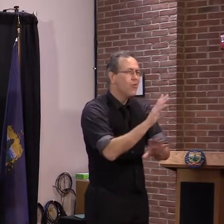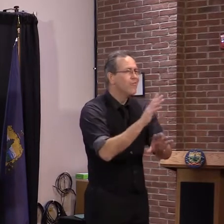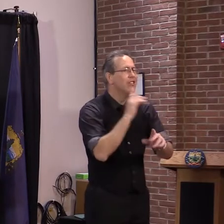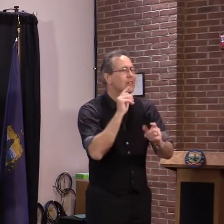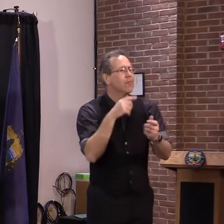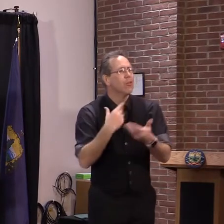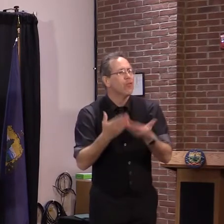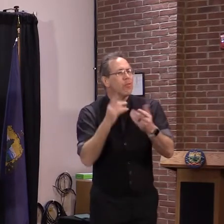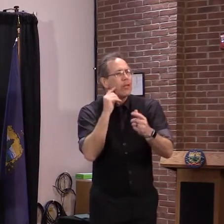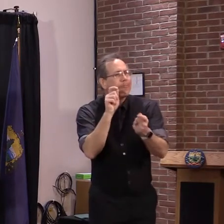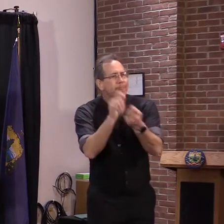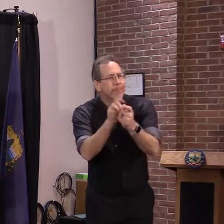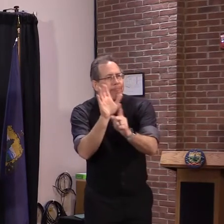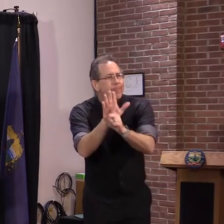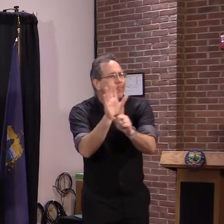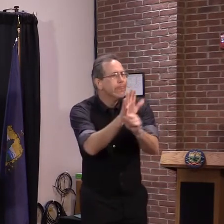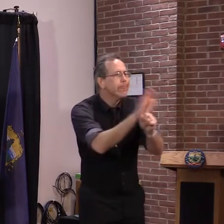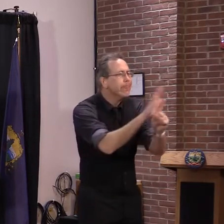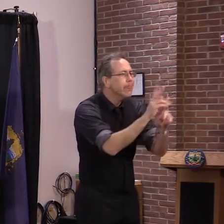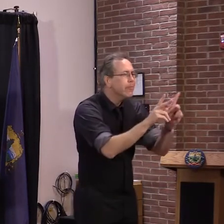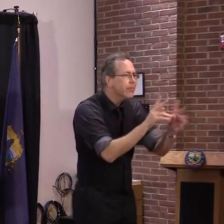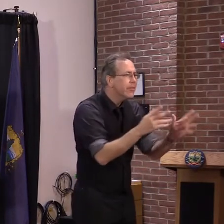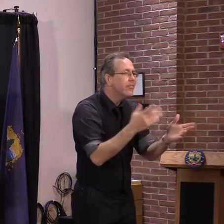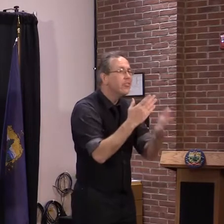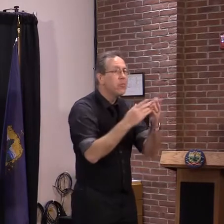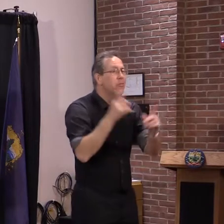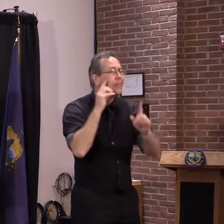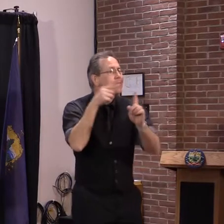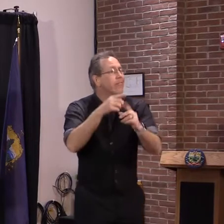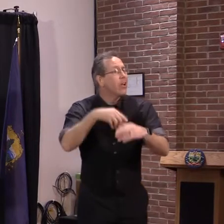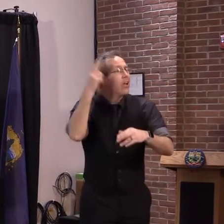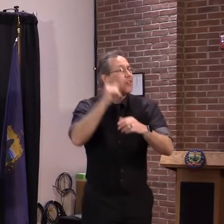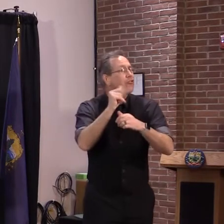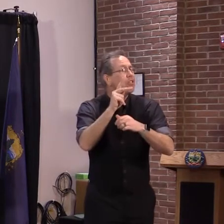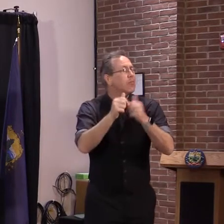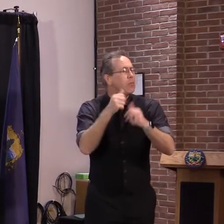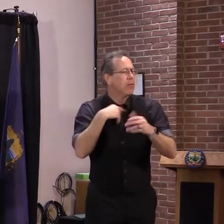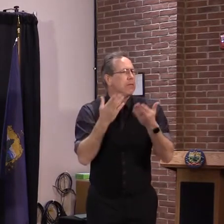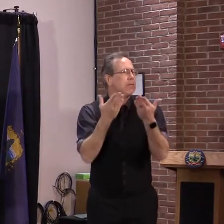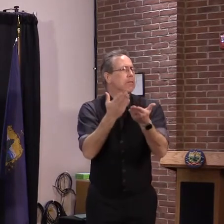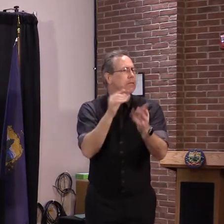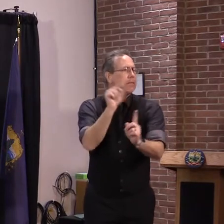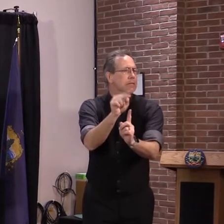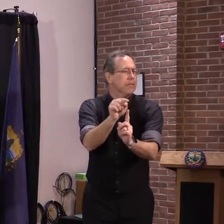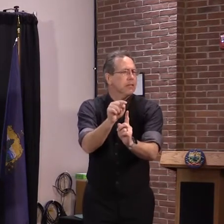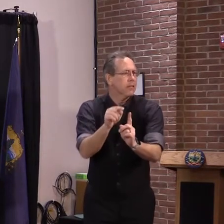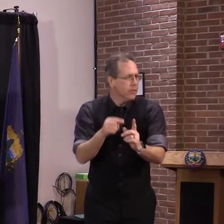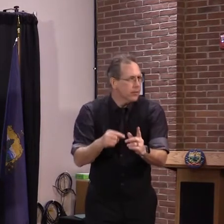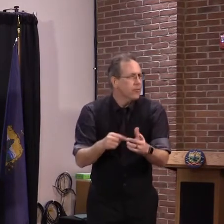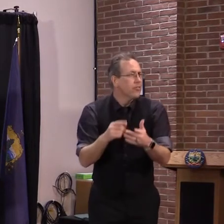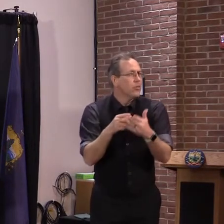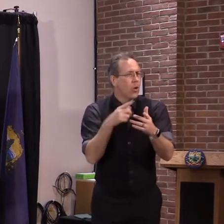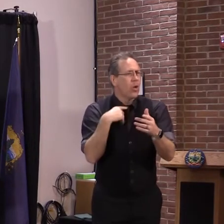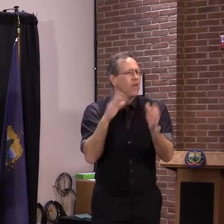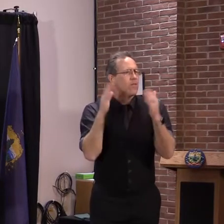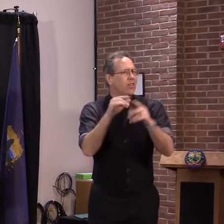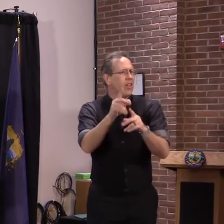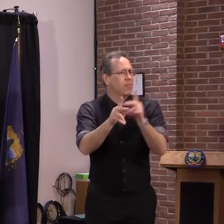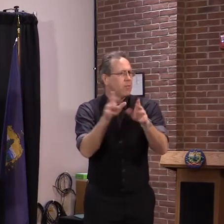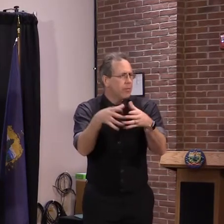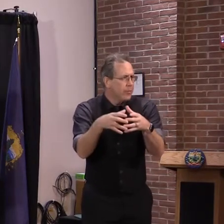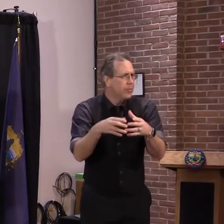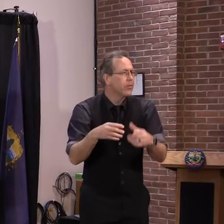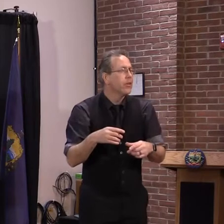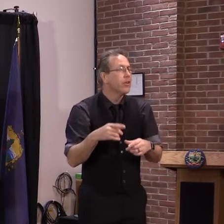reaching higher risk populations, working to get them up to date on vaccines and making sure they have access to